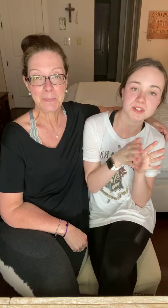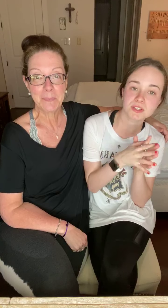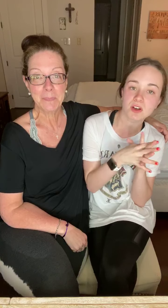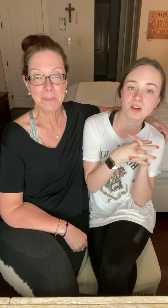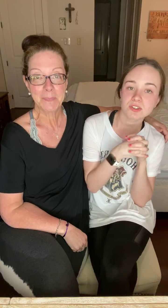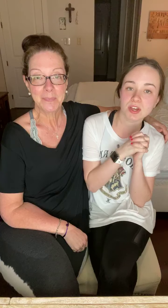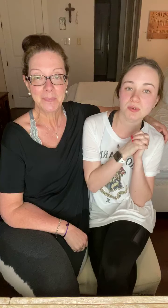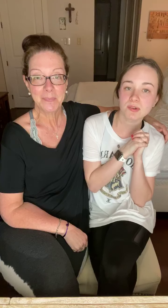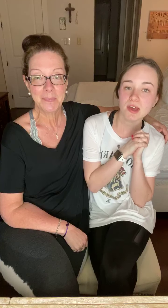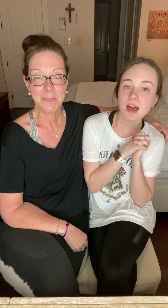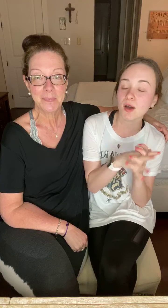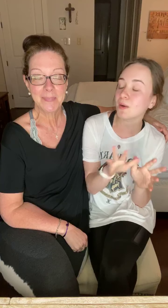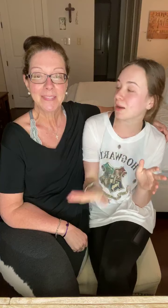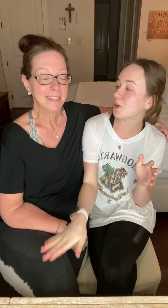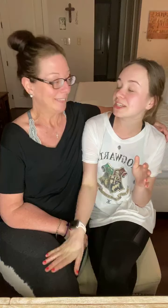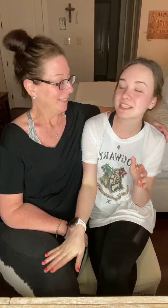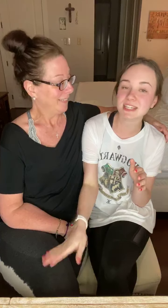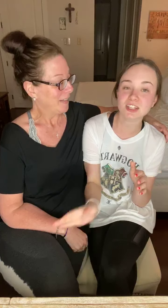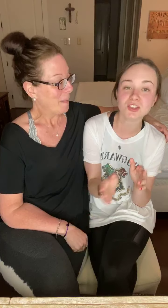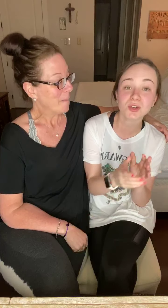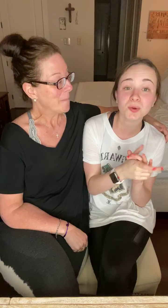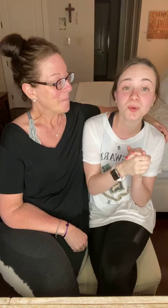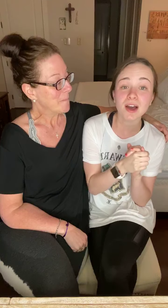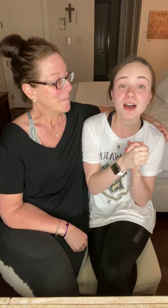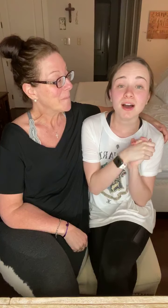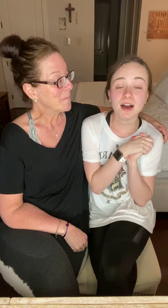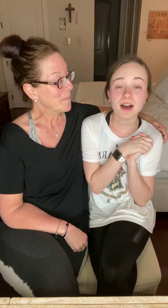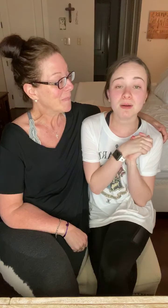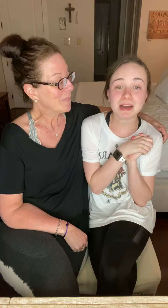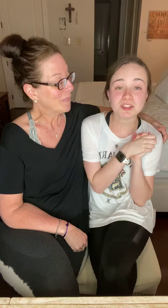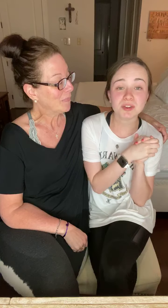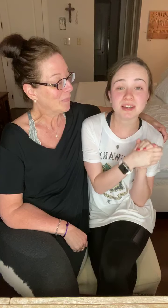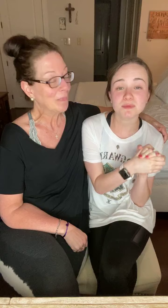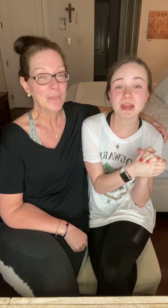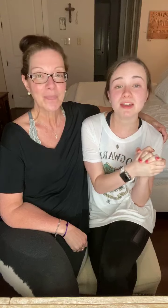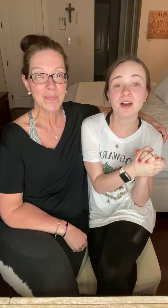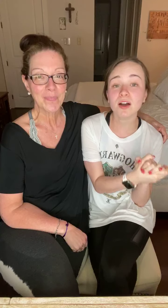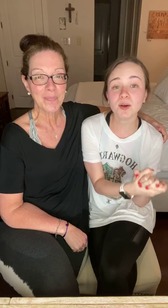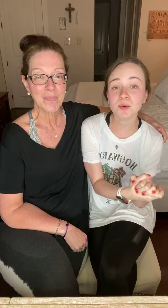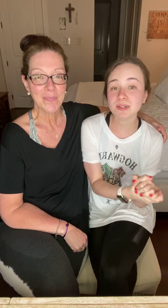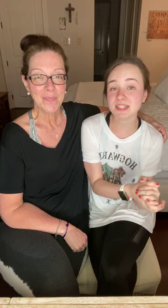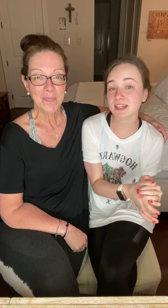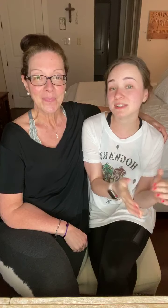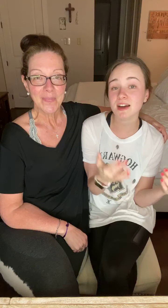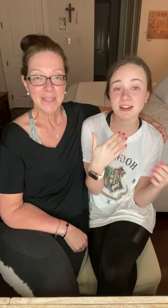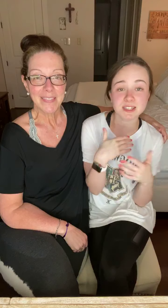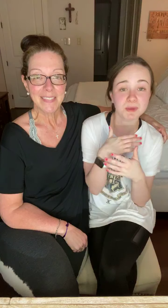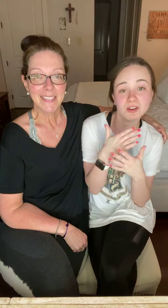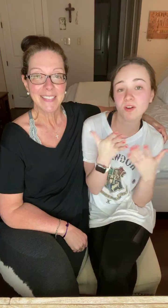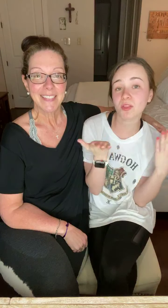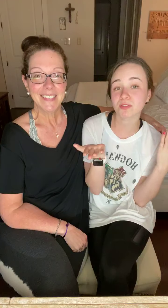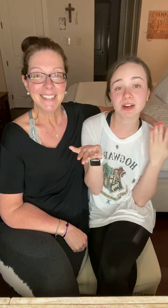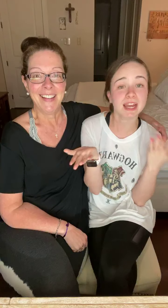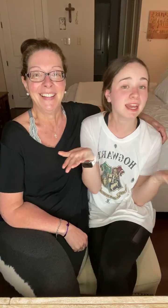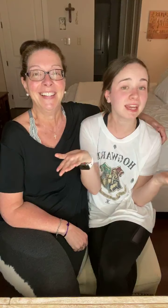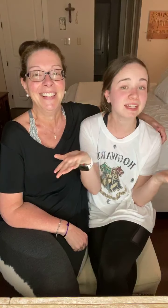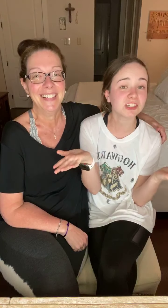also. Oh, I wanted to say too, as you guys may know, TikTok has been all the rage.